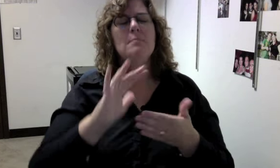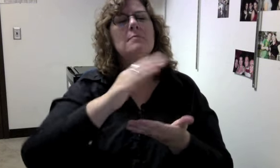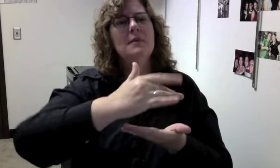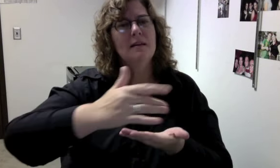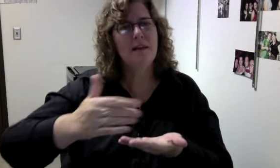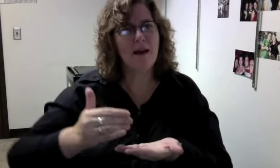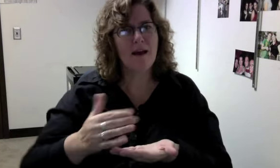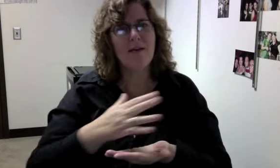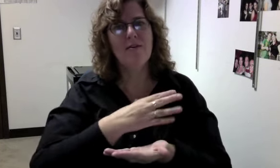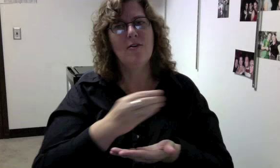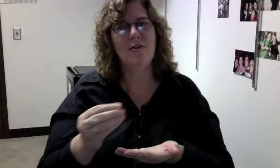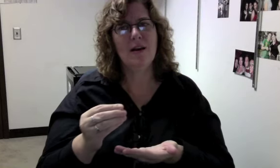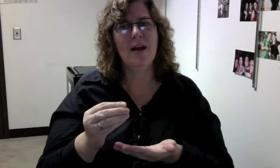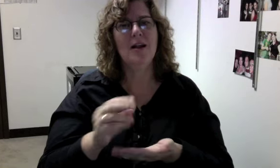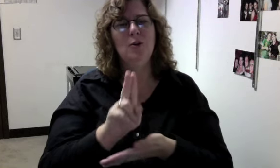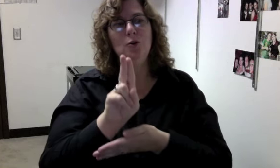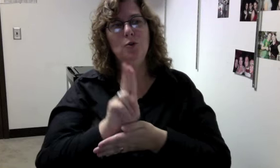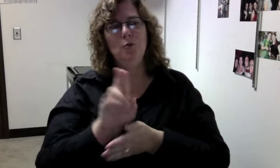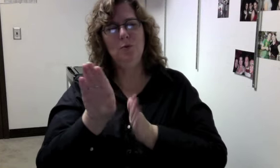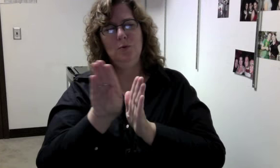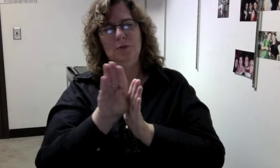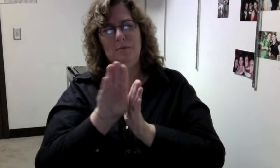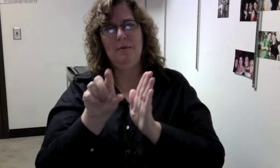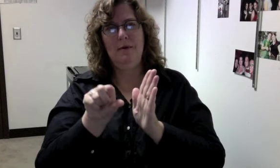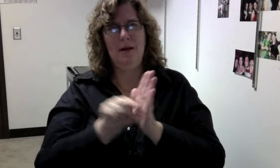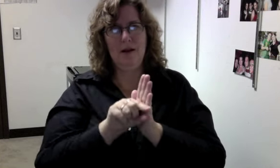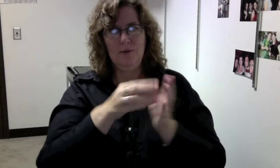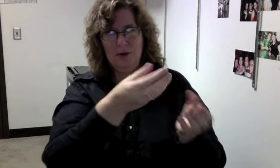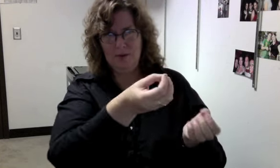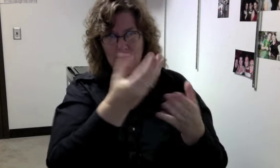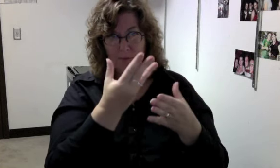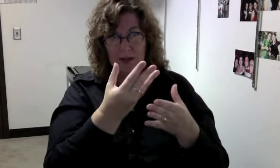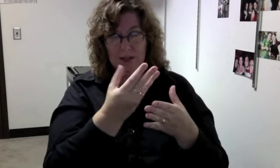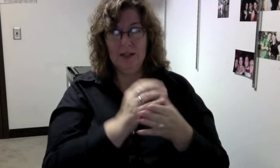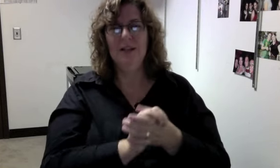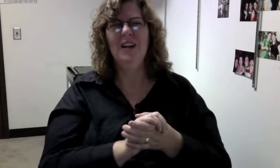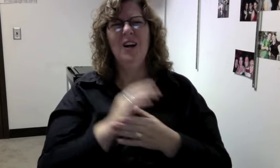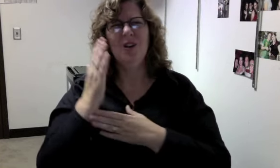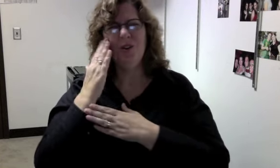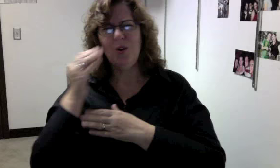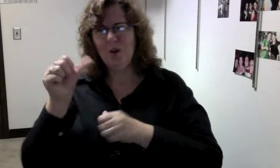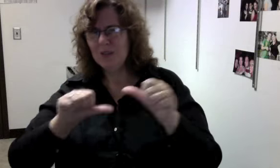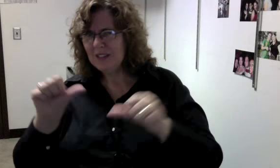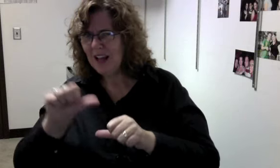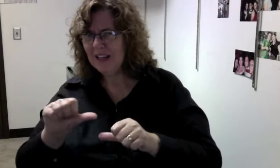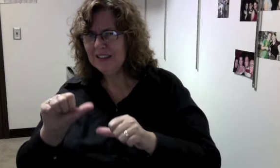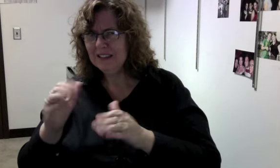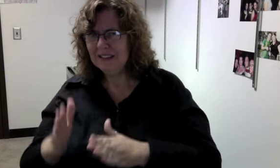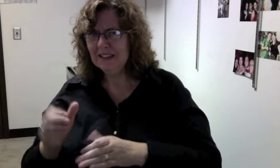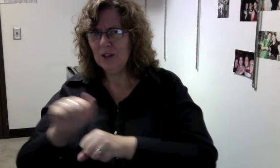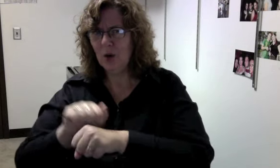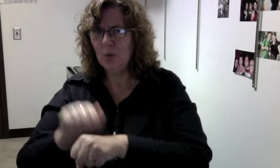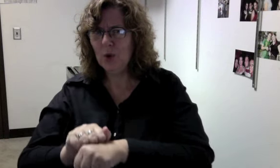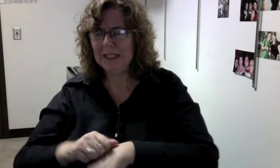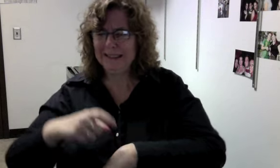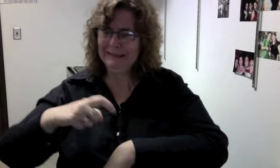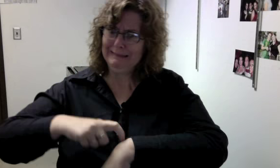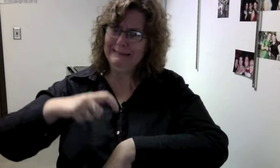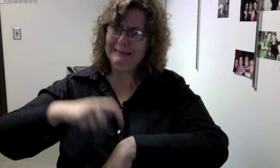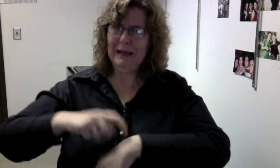if they're working on a problem, a lot of times, they're under a time constraint. They want to get this, problem solved as quickly as possible.